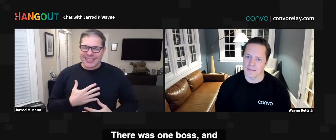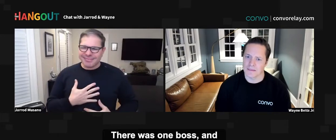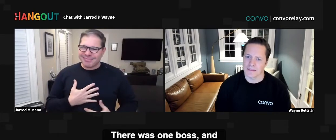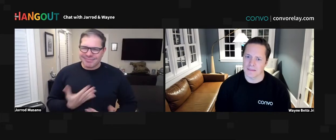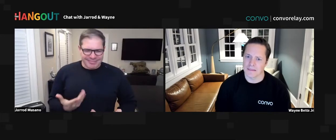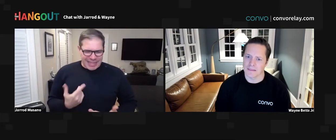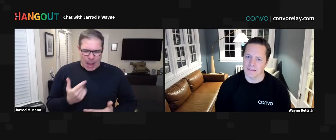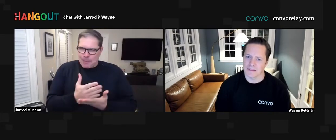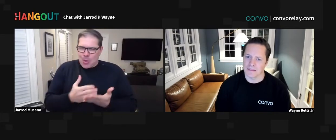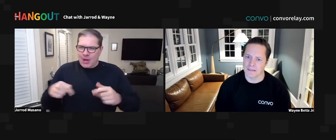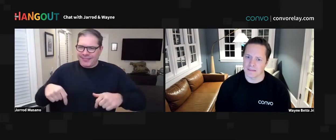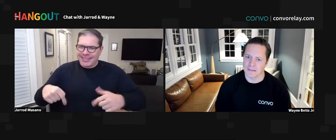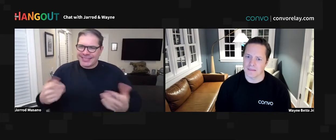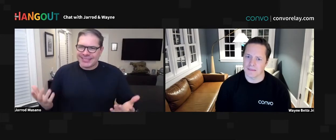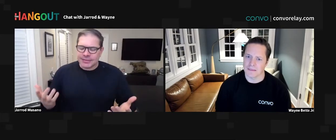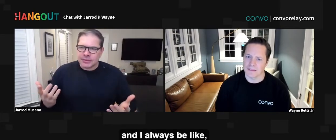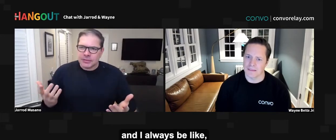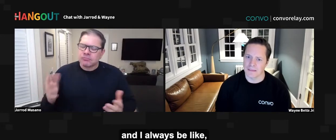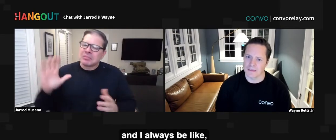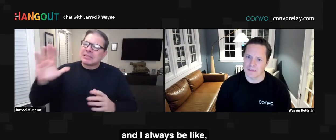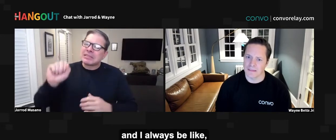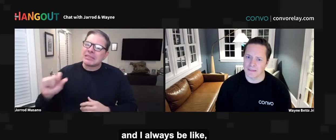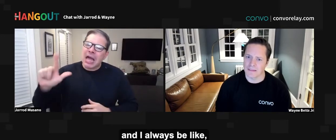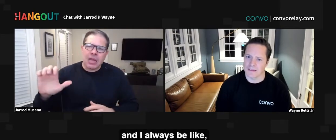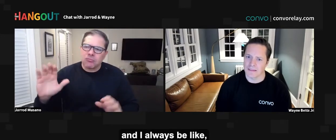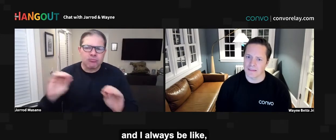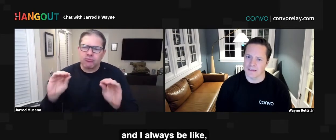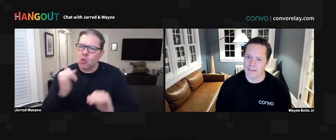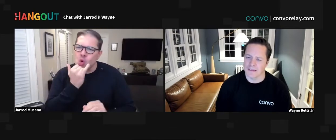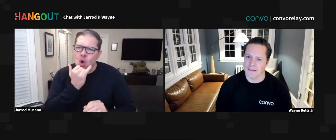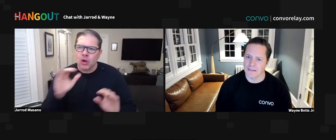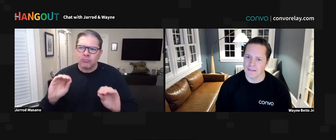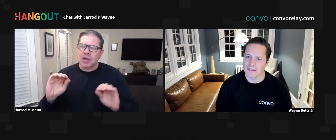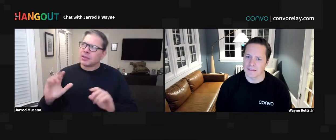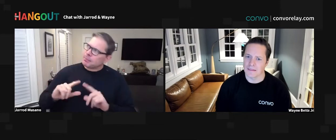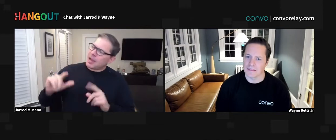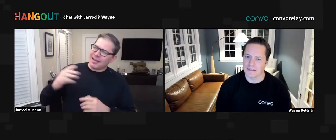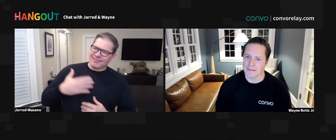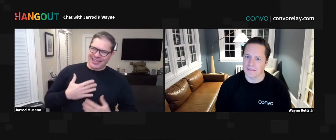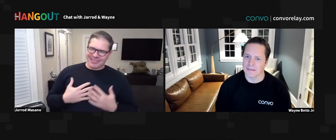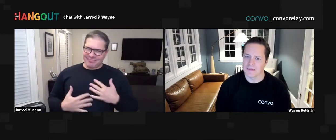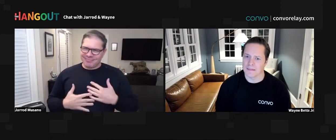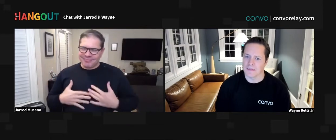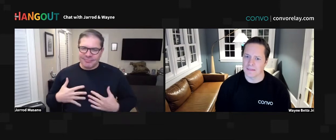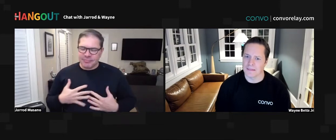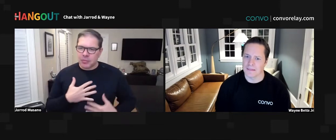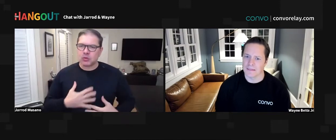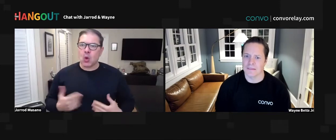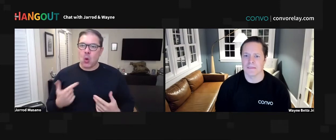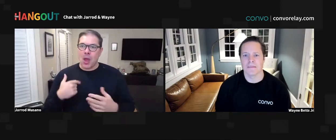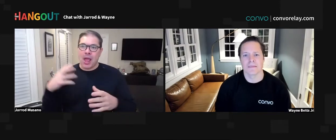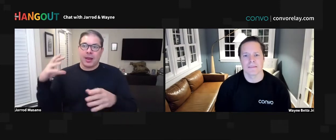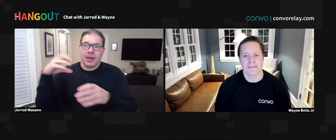would instruct me about everything. And I would be like, you know what, I'm part of this. There was nothing wrong with it. That's the way it was